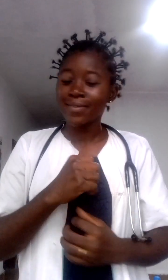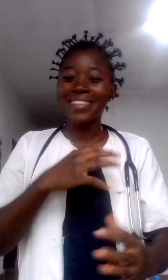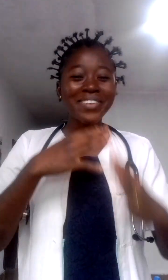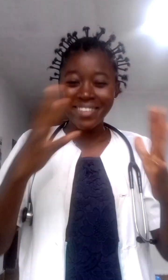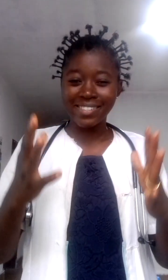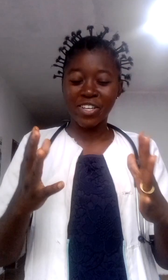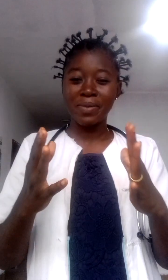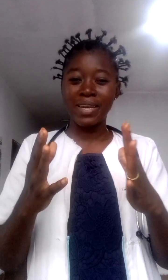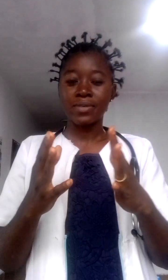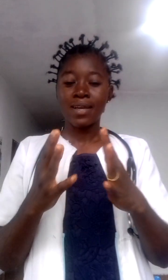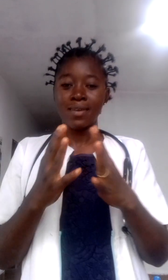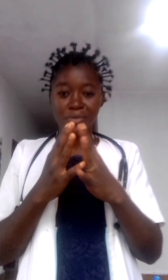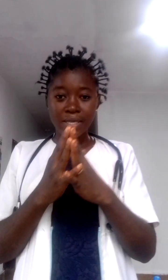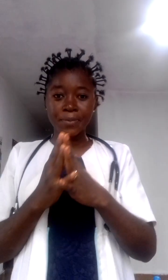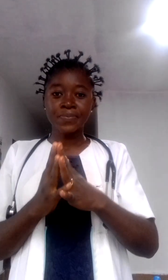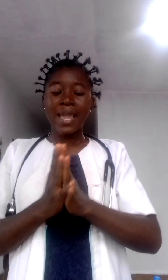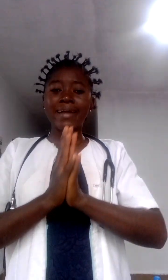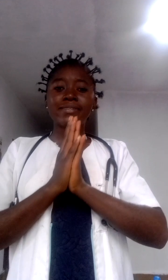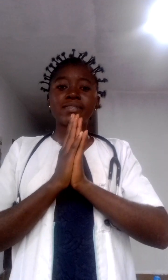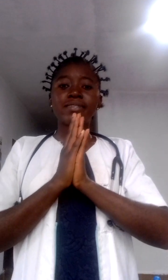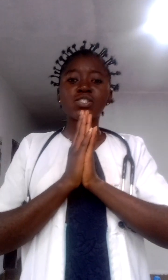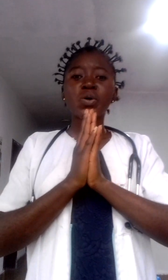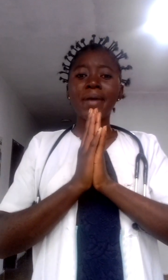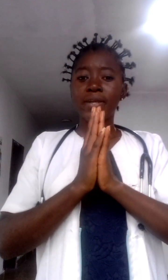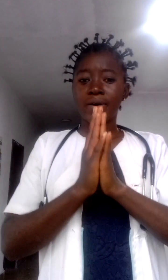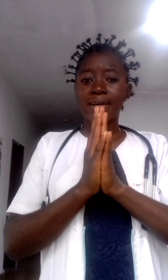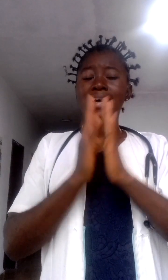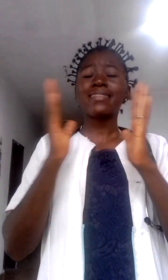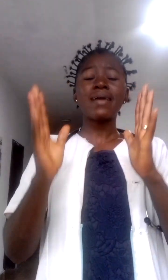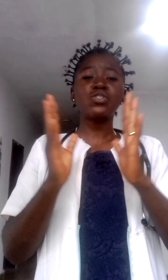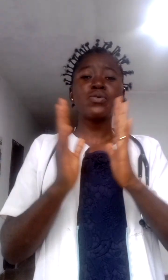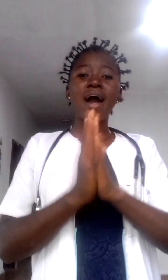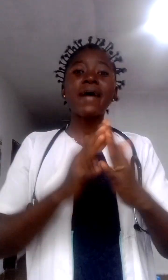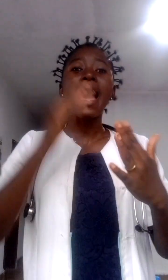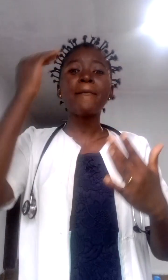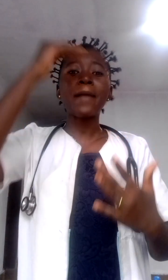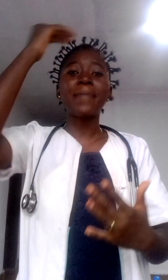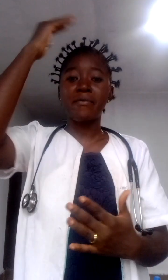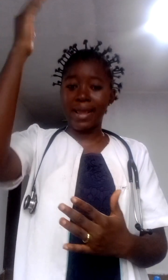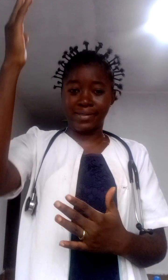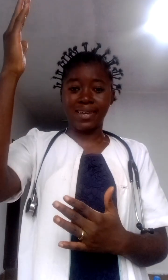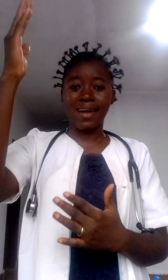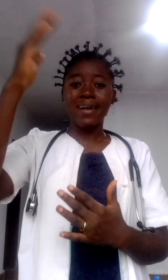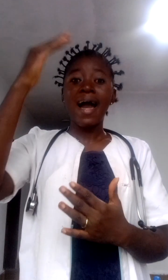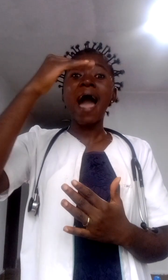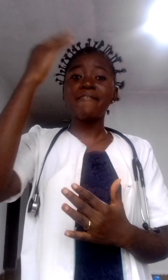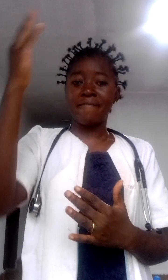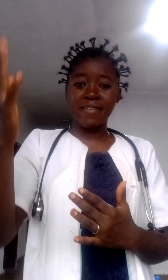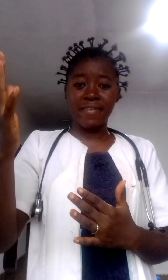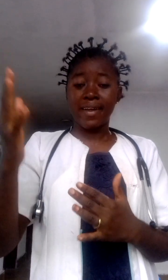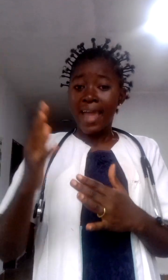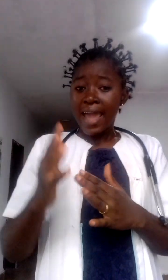and nothing is coming out, you see. And there are so many others. At times you have hyperpyrexia, high fever.